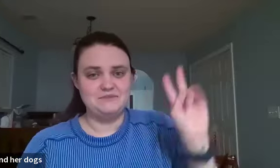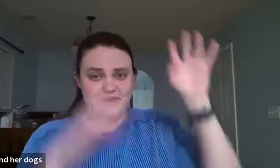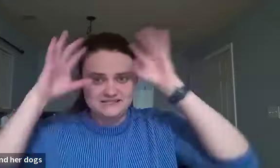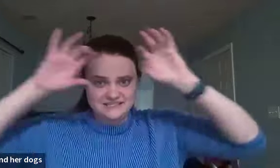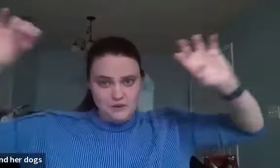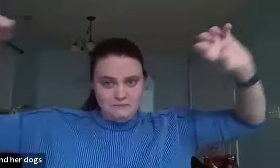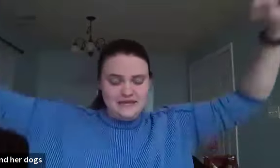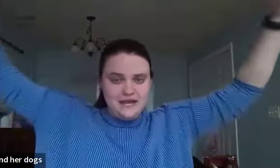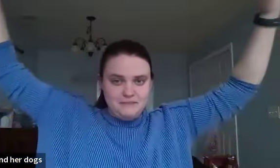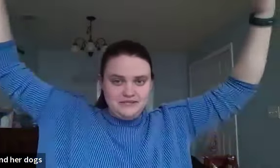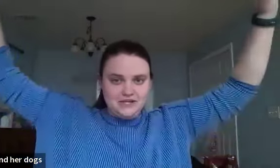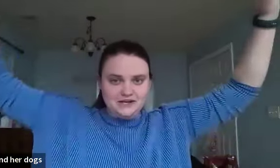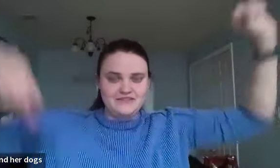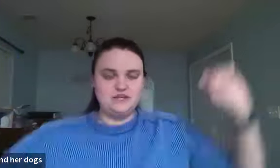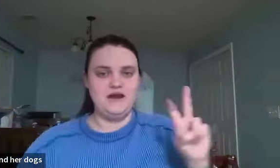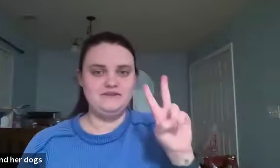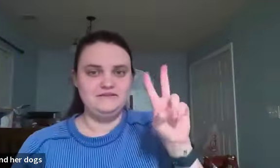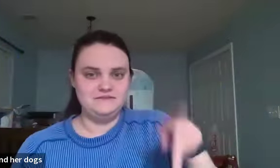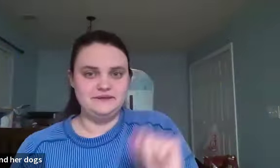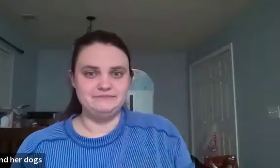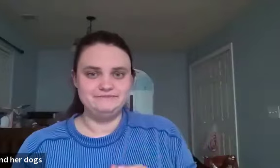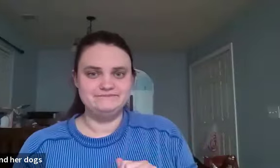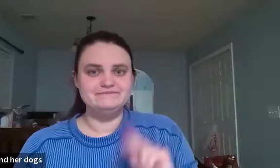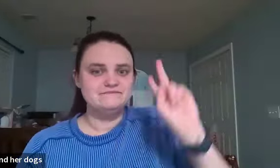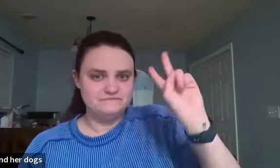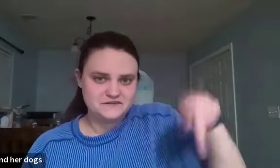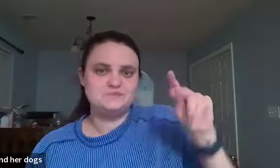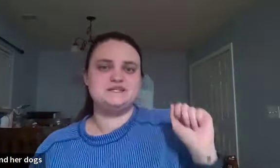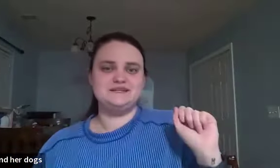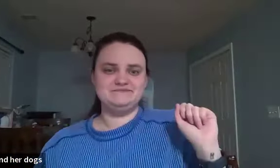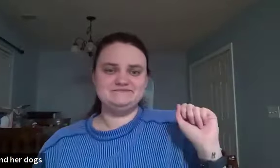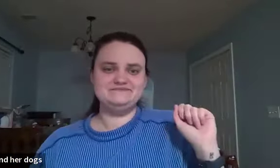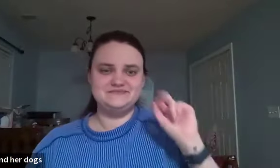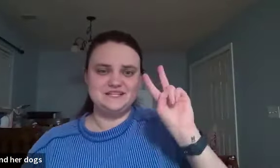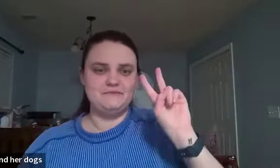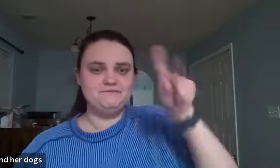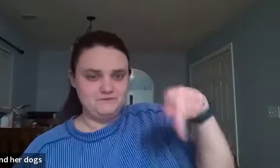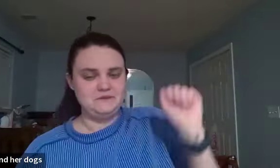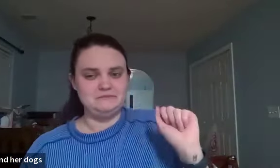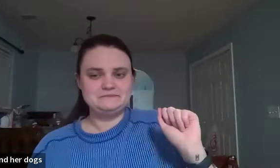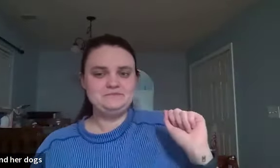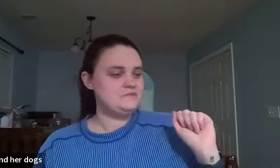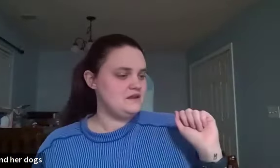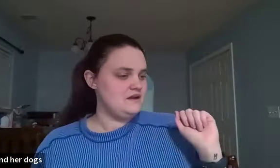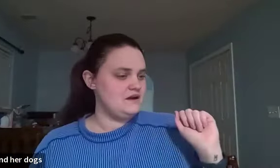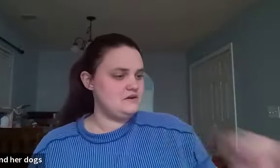like president's all big up here, and then you have VP, vice president. So VP.